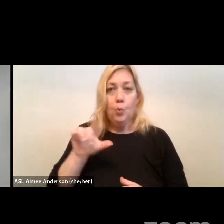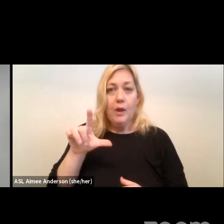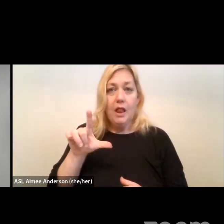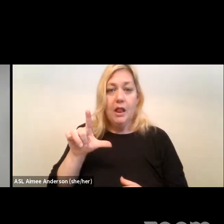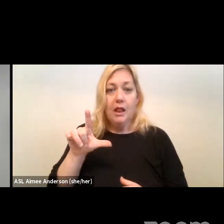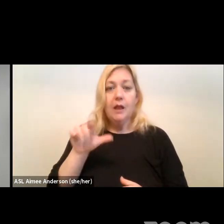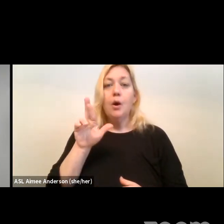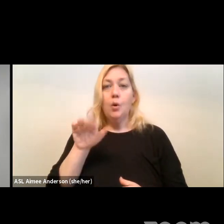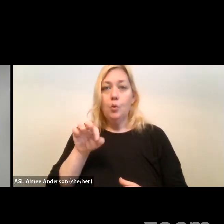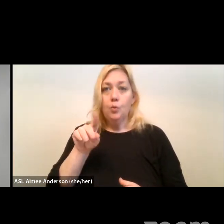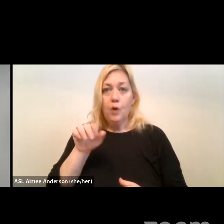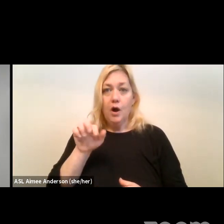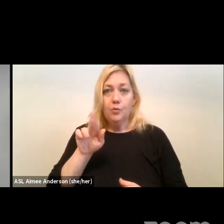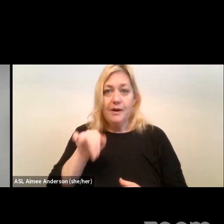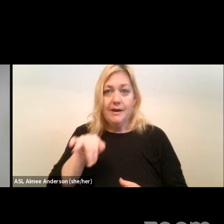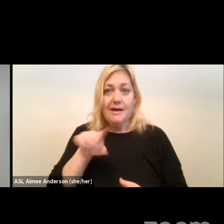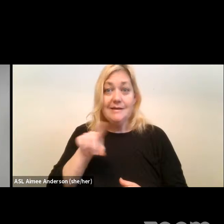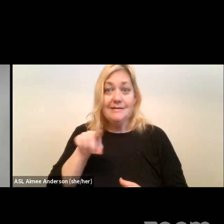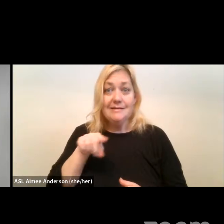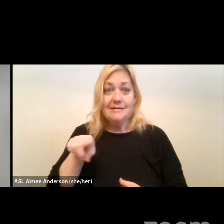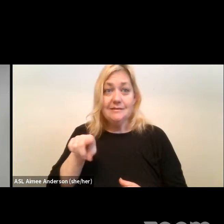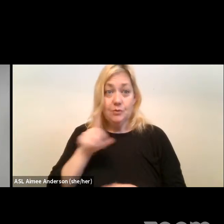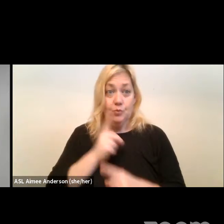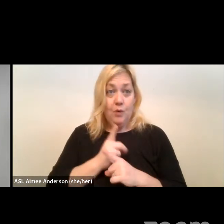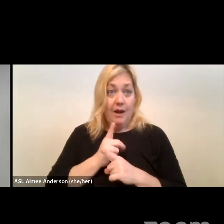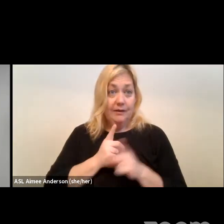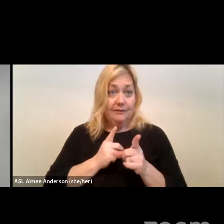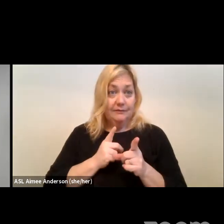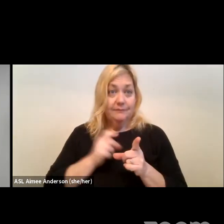Rodriguez Kennedy. Will?